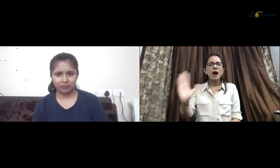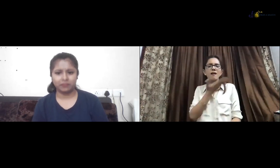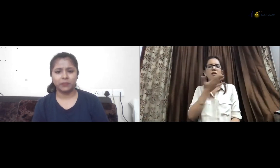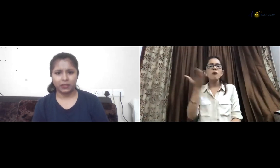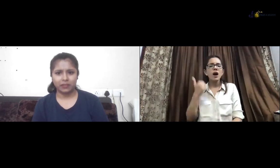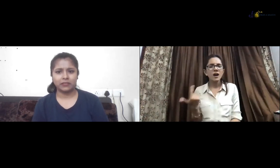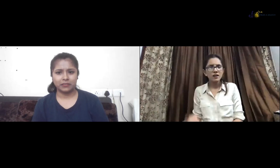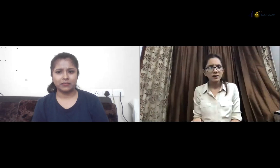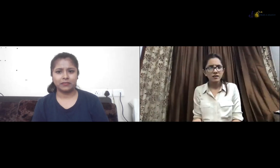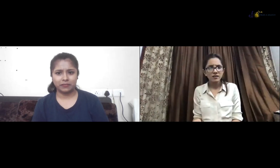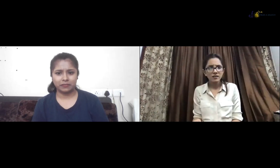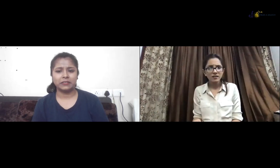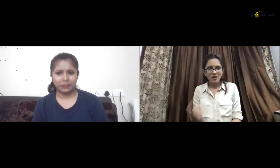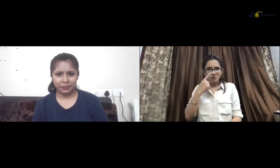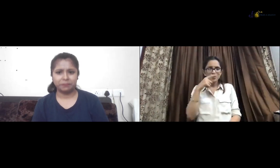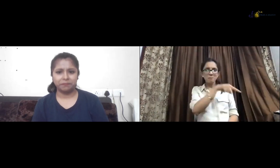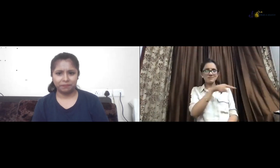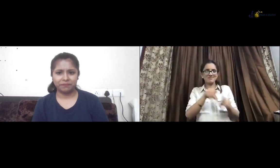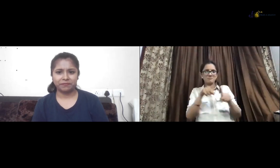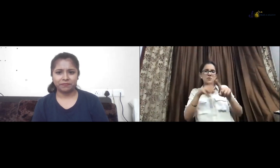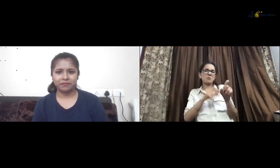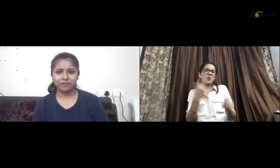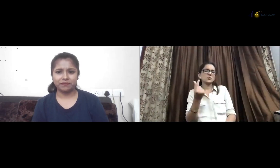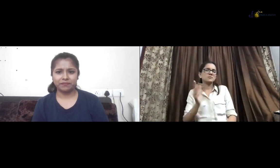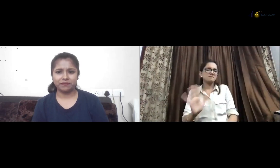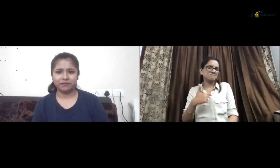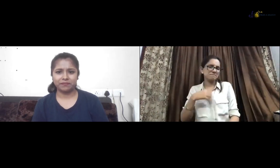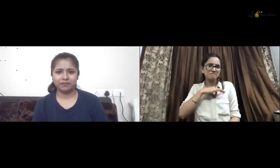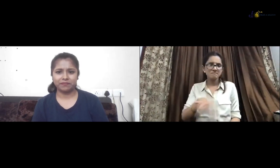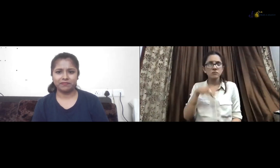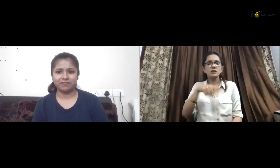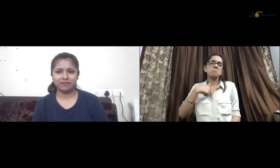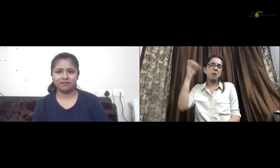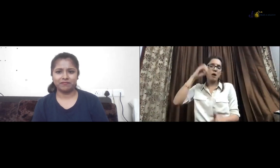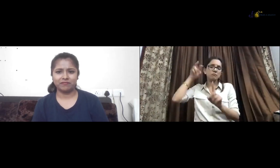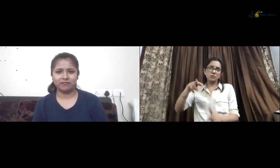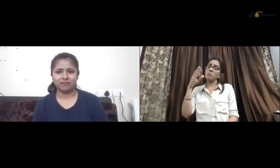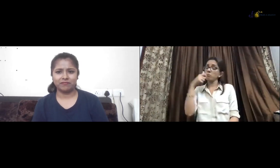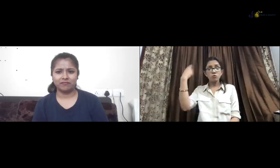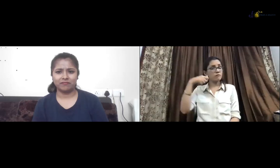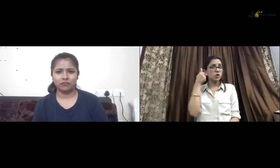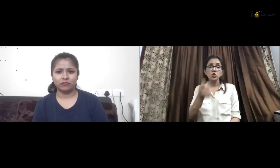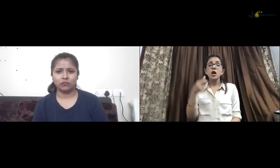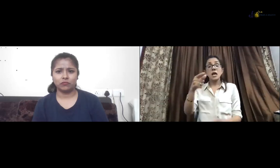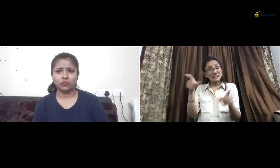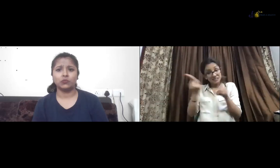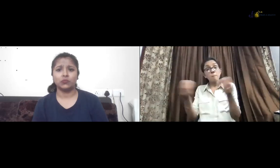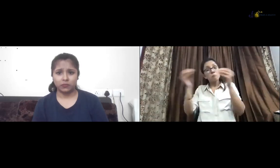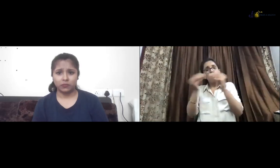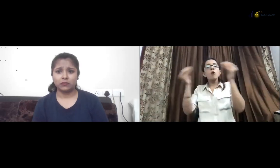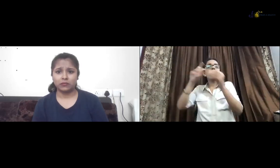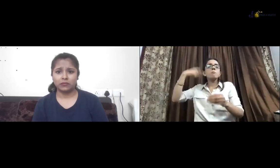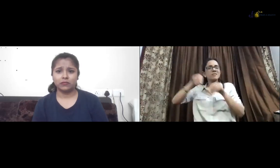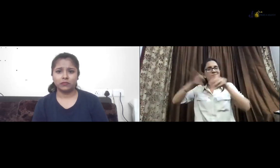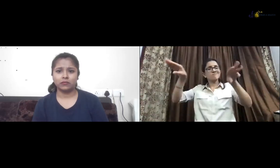to have a counseling session. Why did your husband slap you? So this is my opinion. This is